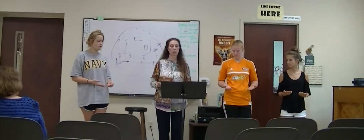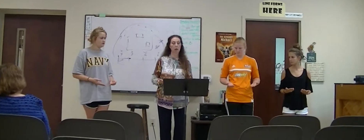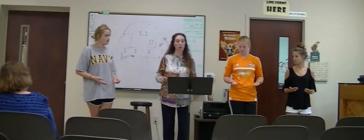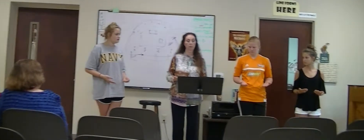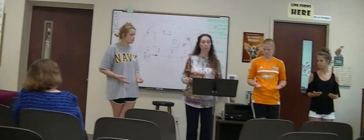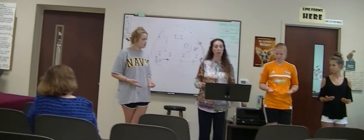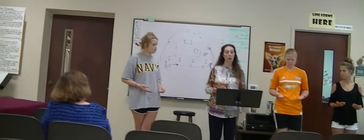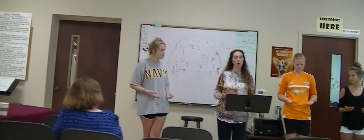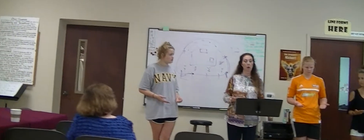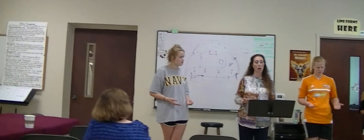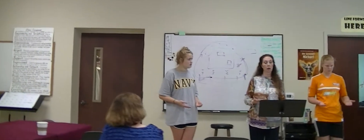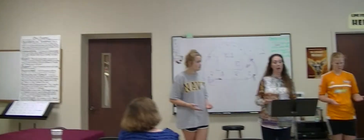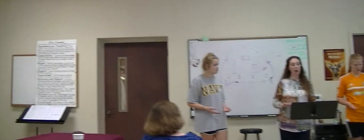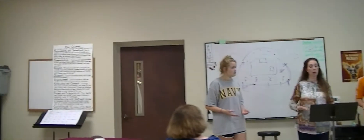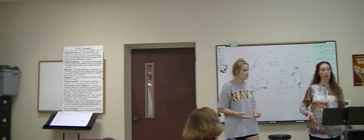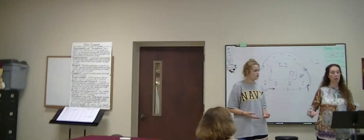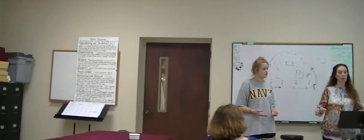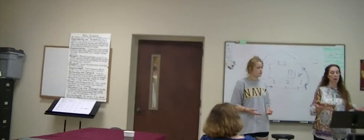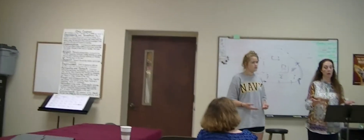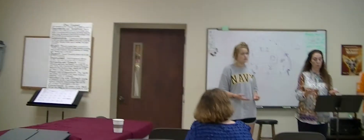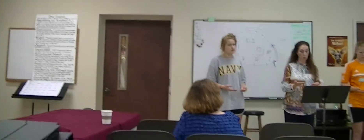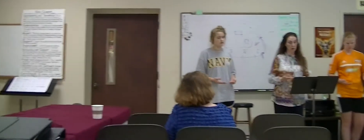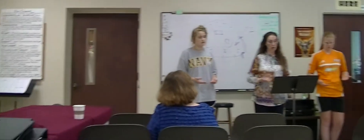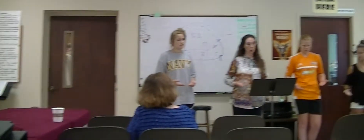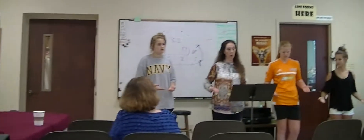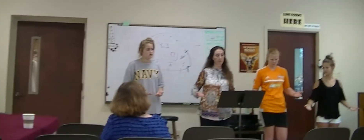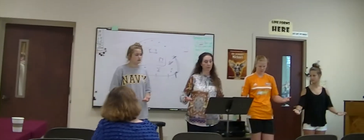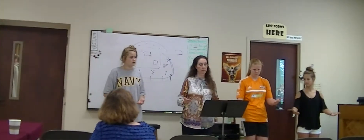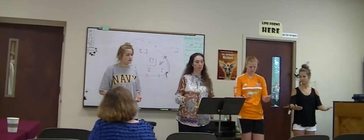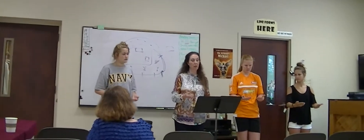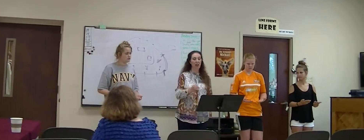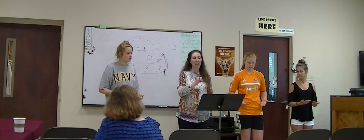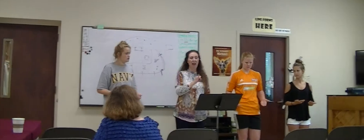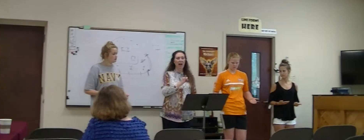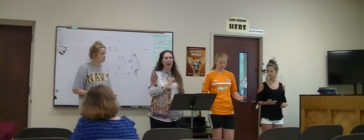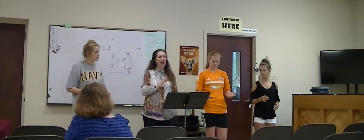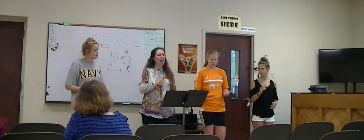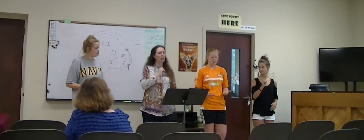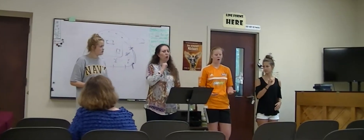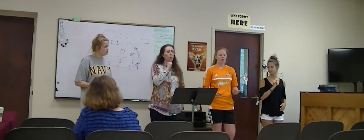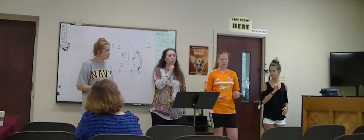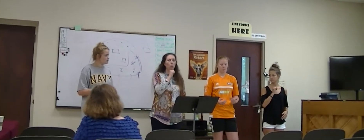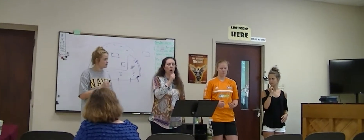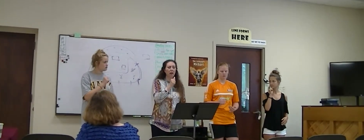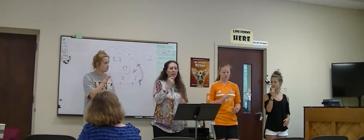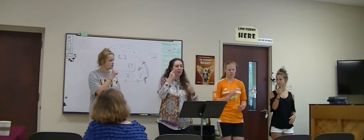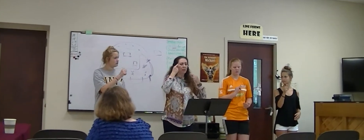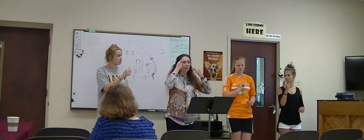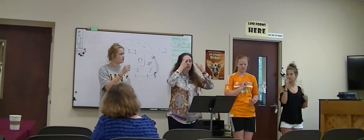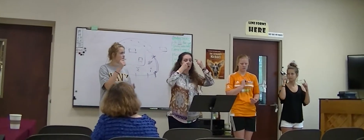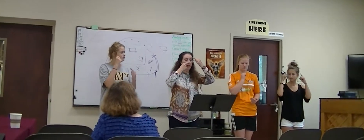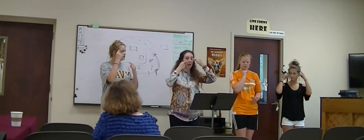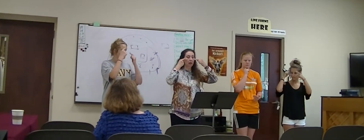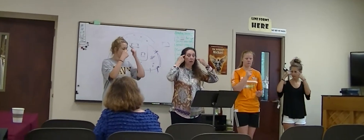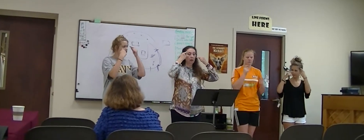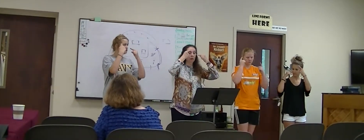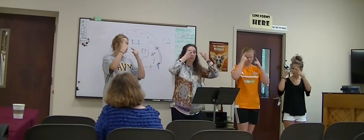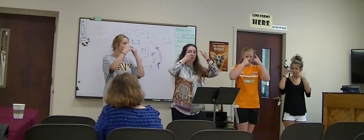okay? Loud and we're here. I don't wanna think,